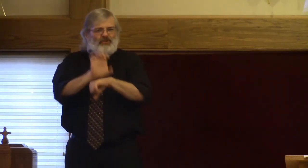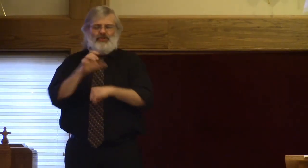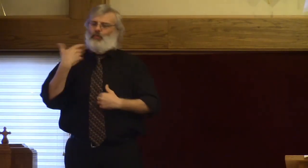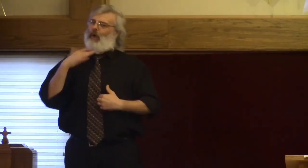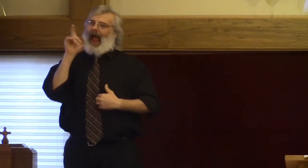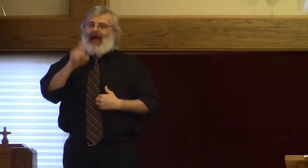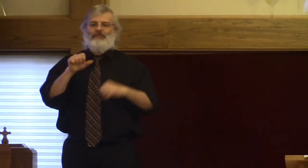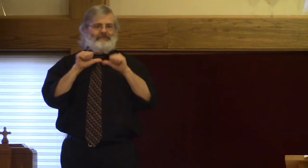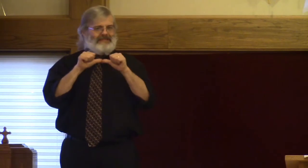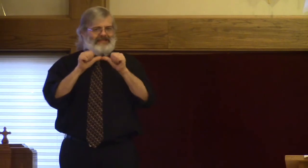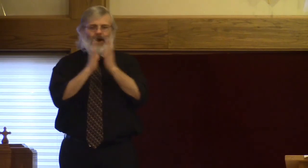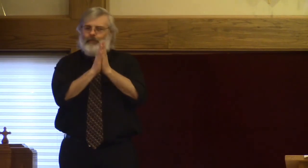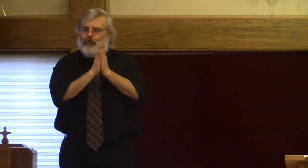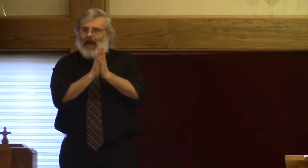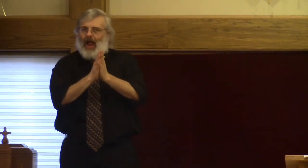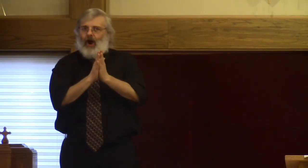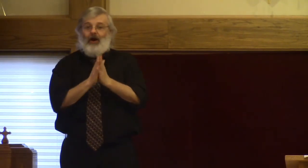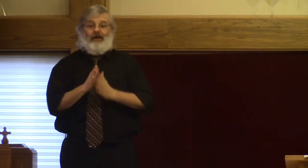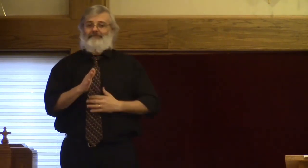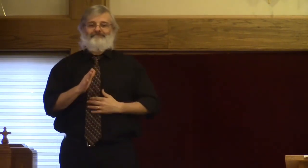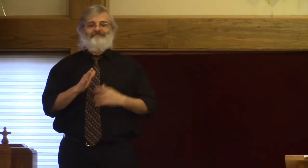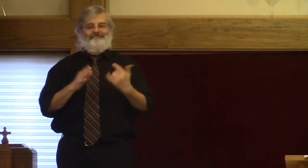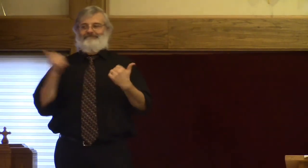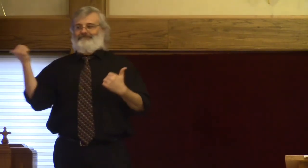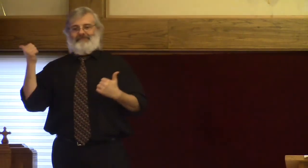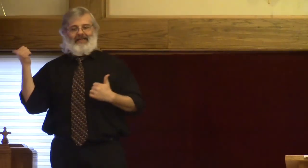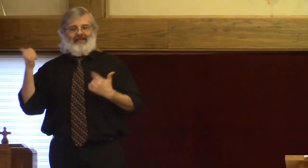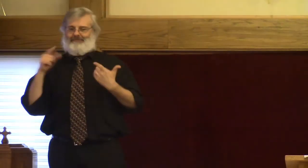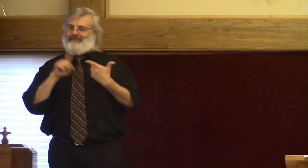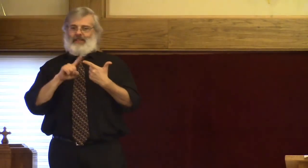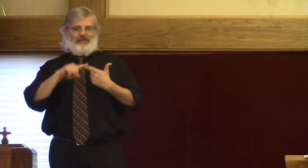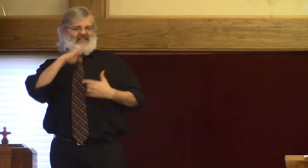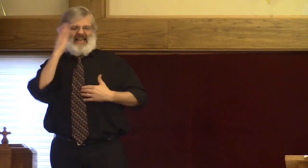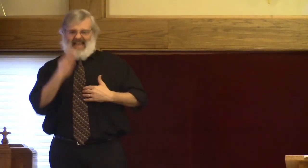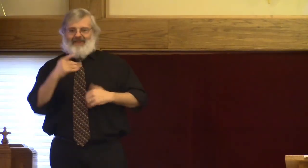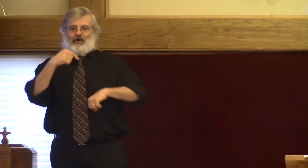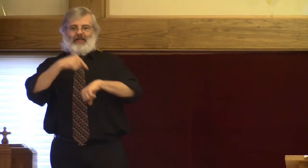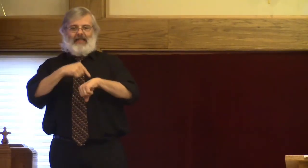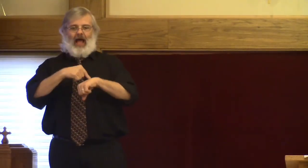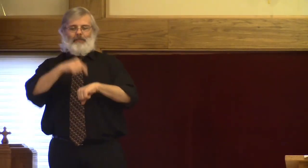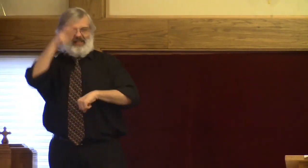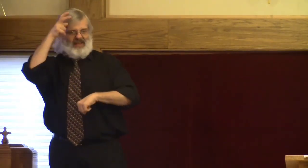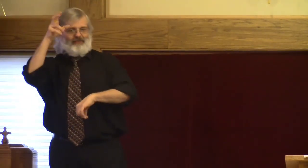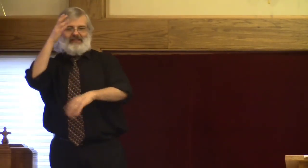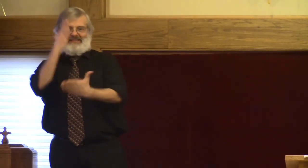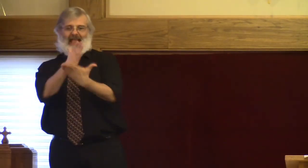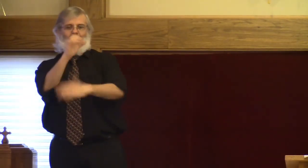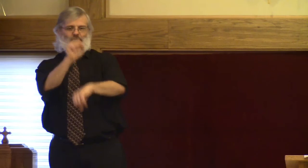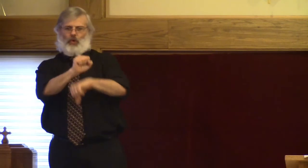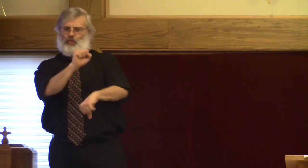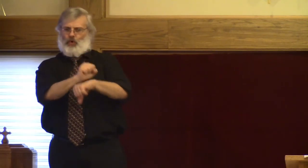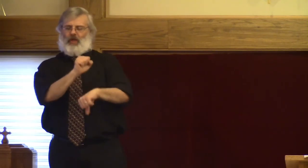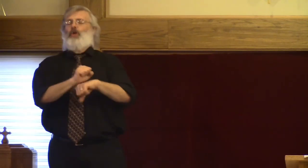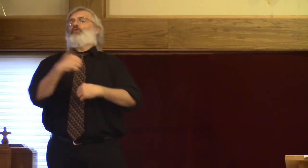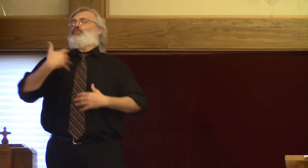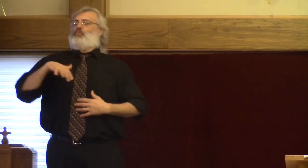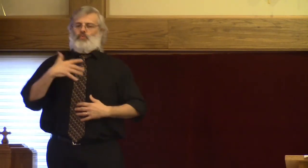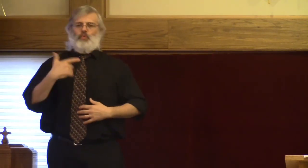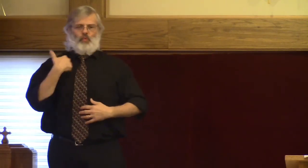a time when the devil is not manifesting a presence designed to reduce faithfulness to the highest principles